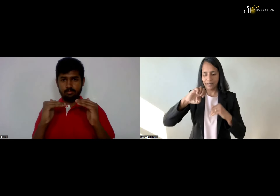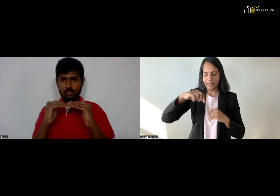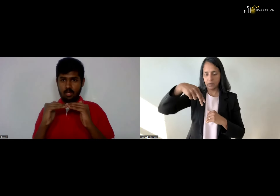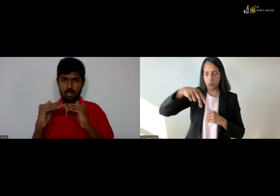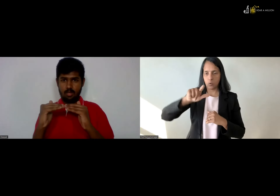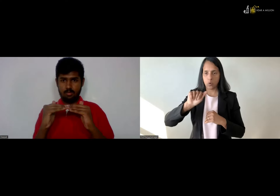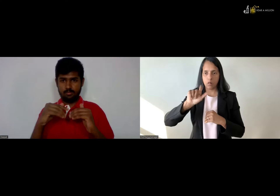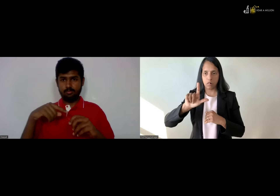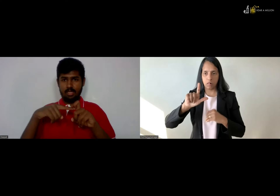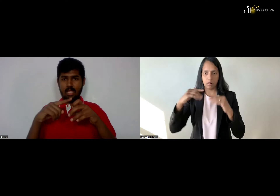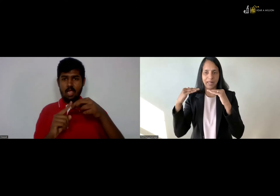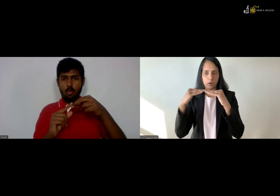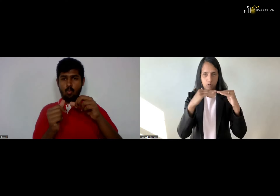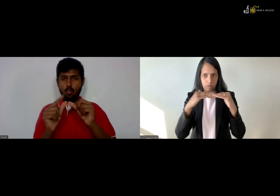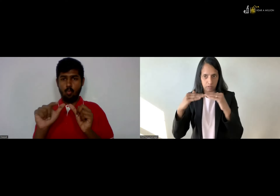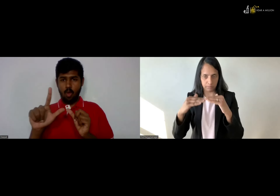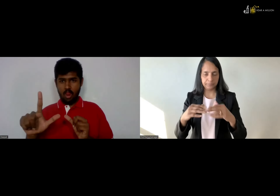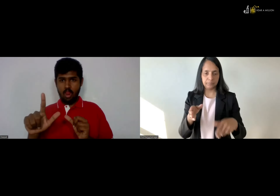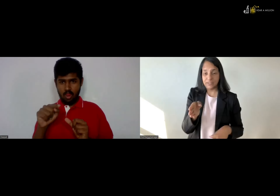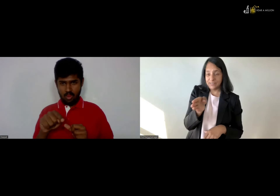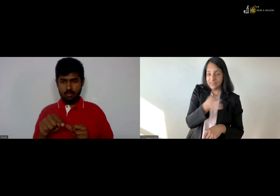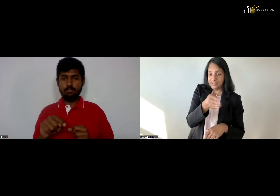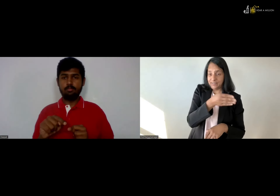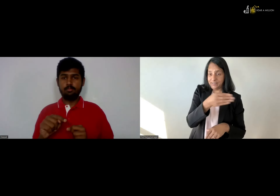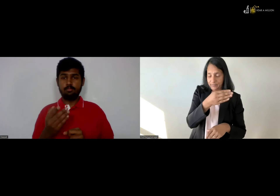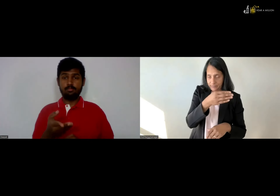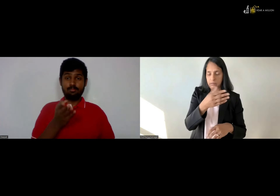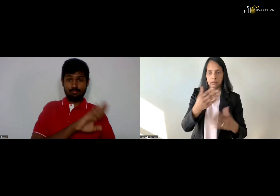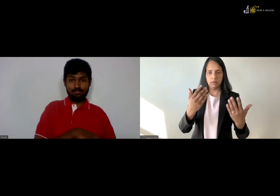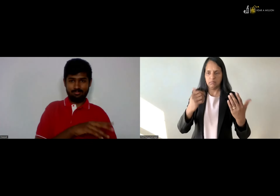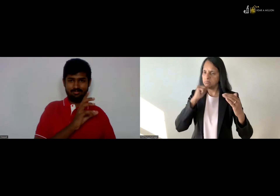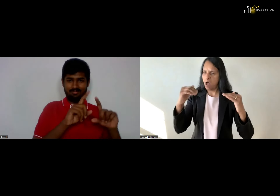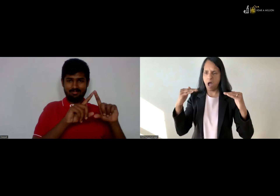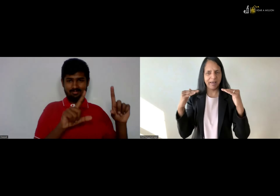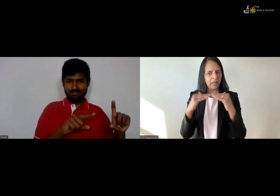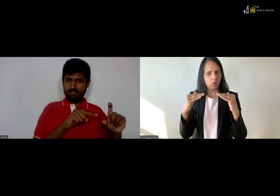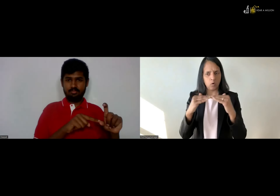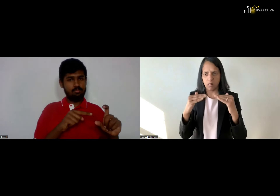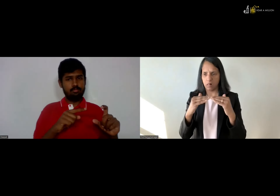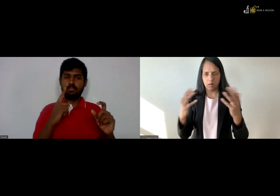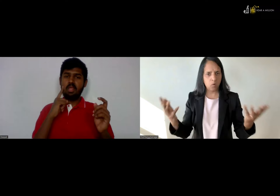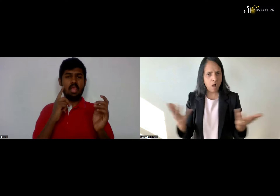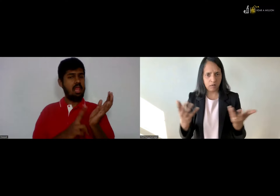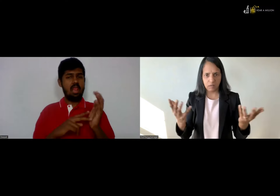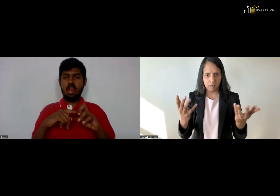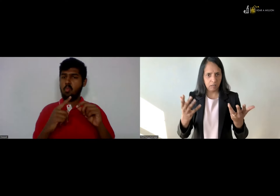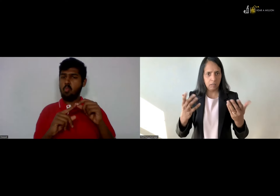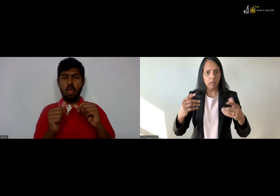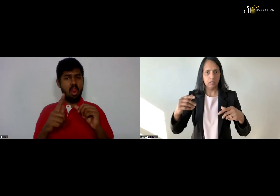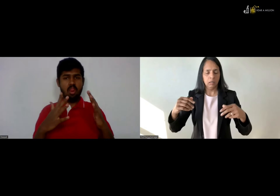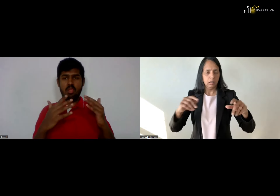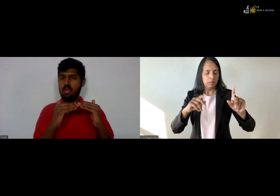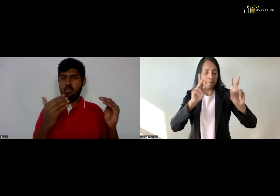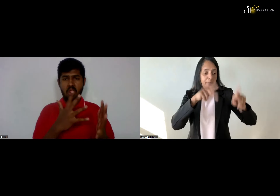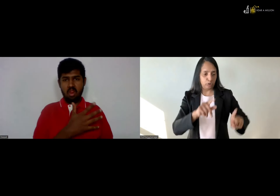So as you can see, this picture is talking about the equal, and the another one was